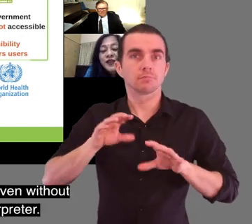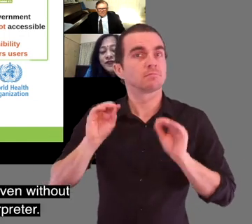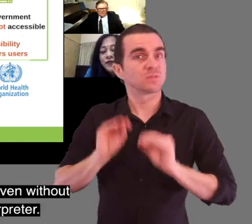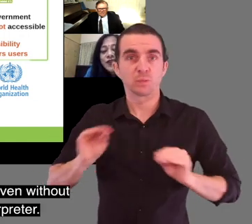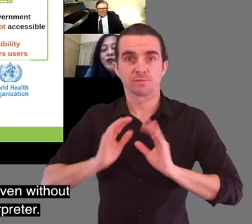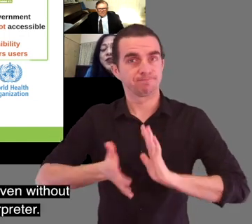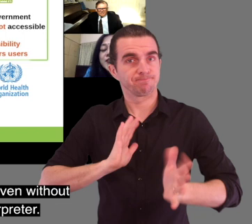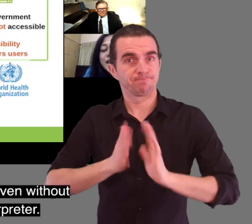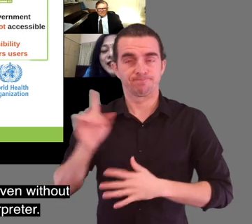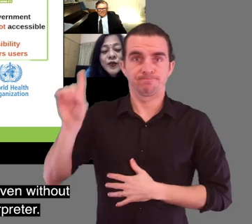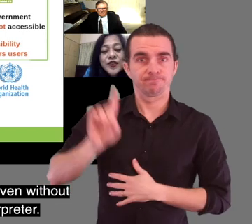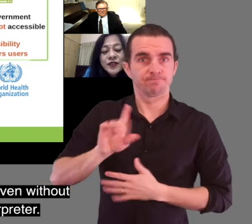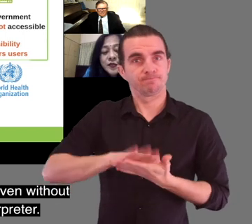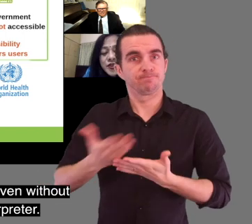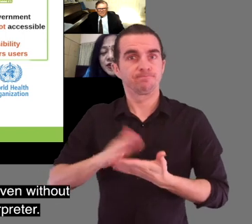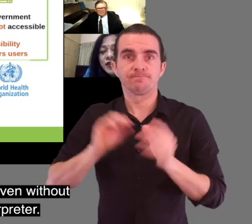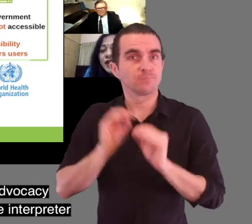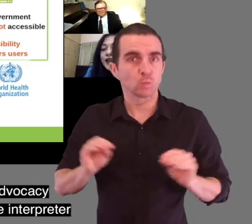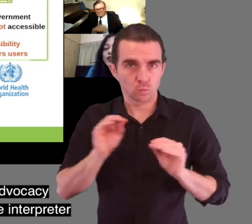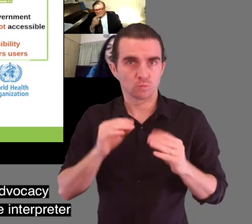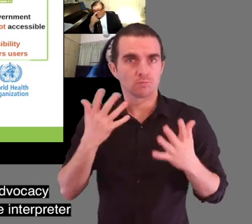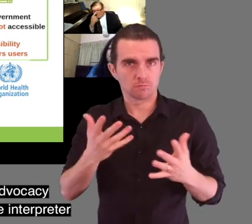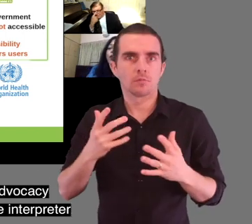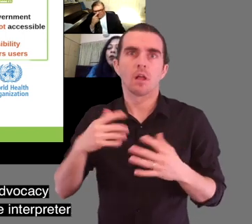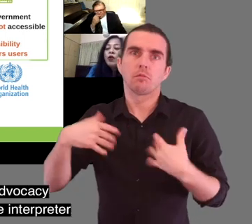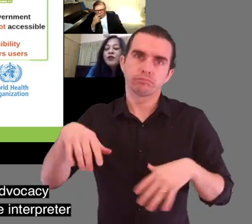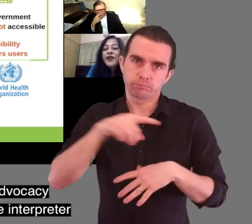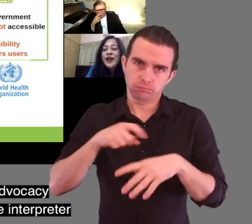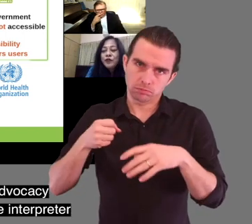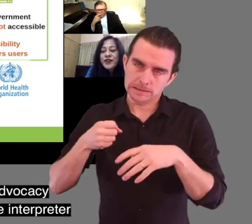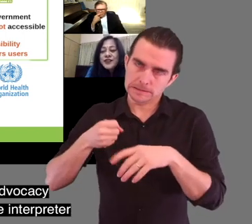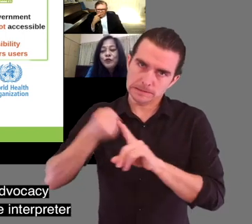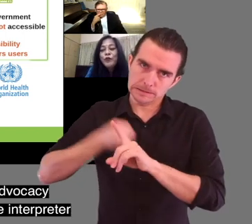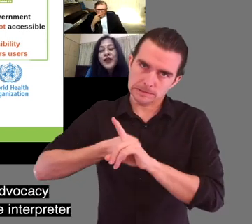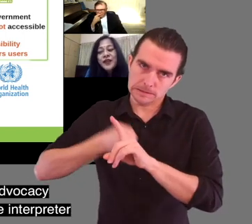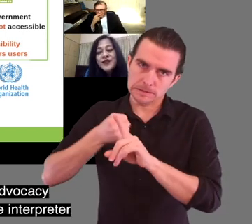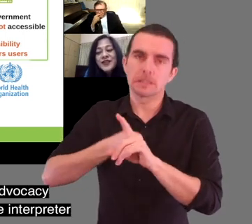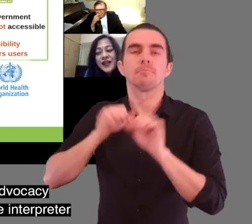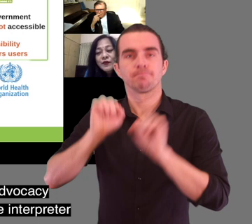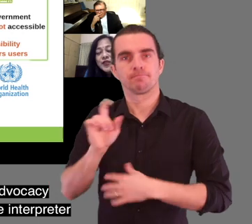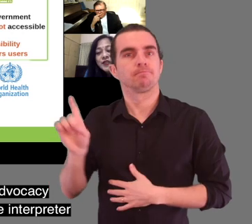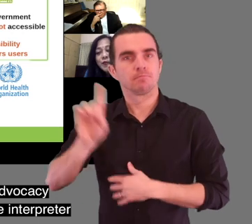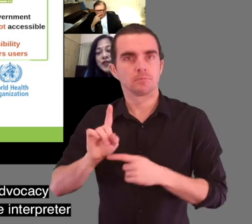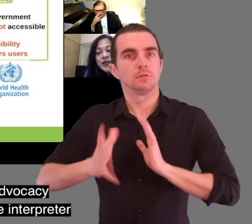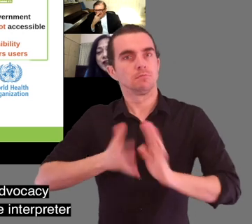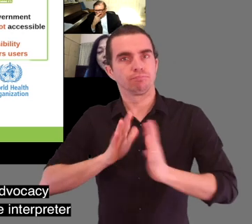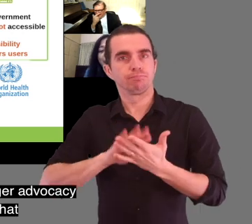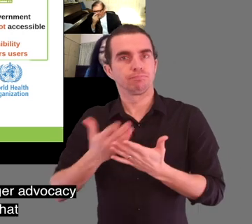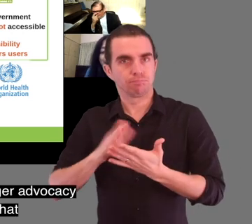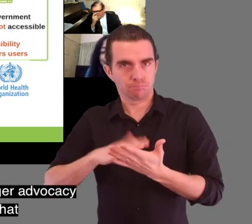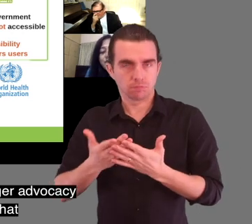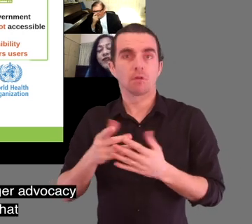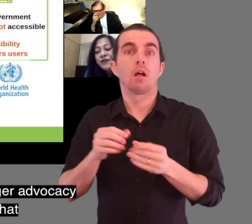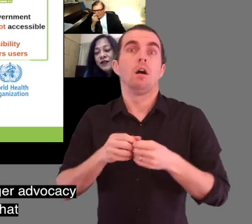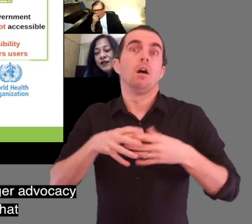being given without a sign language interpreter. It took us a whole lot of advocacy to bring in a sign language interpreter,